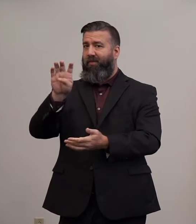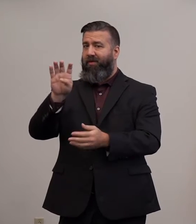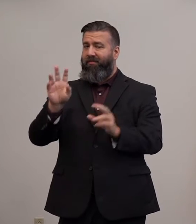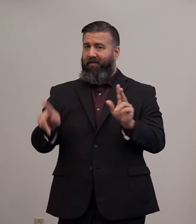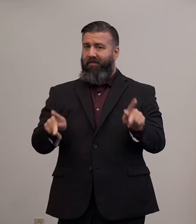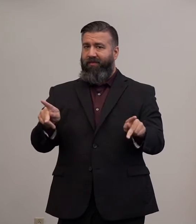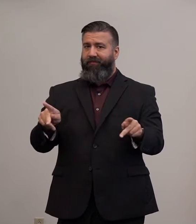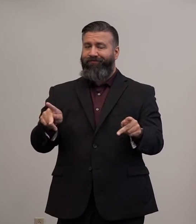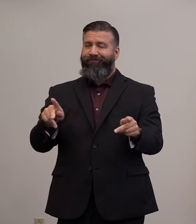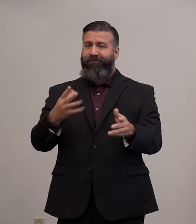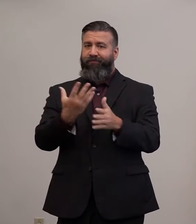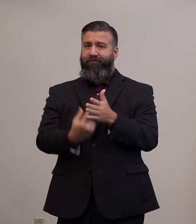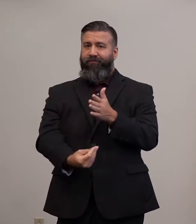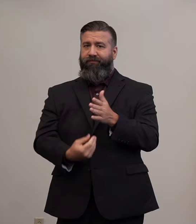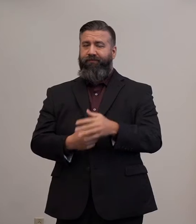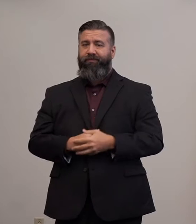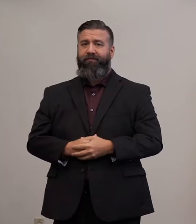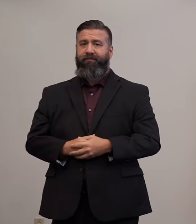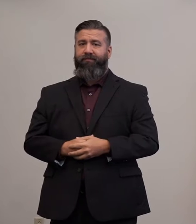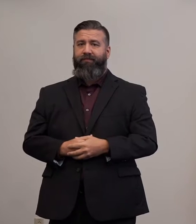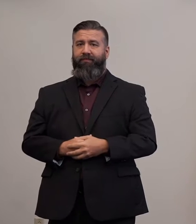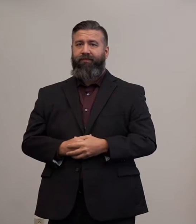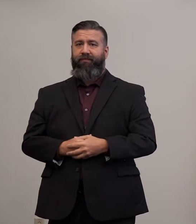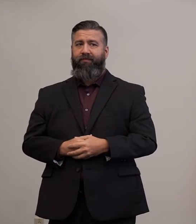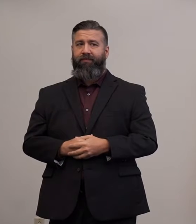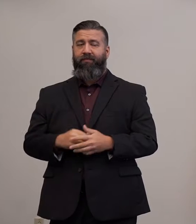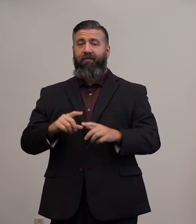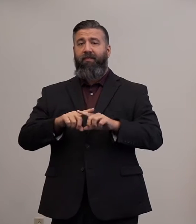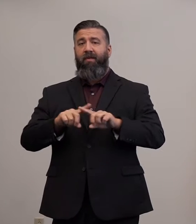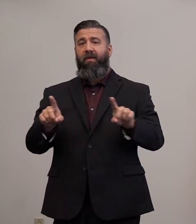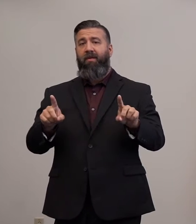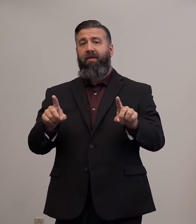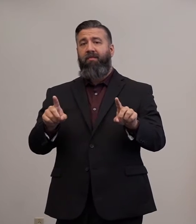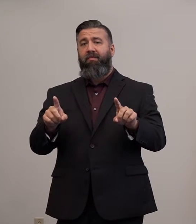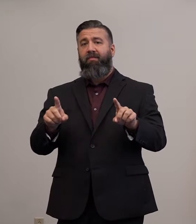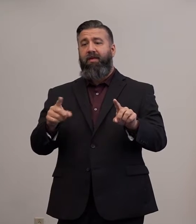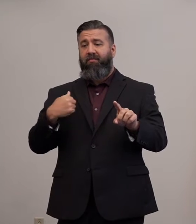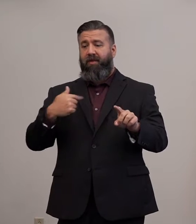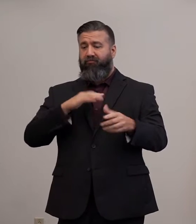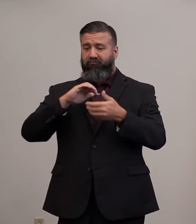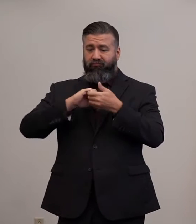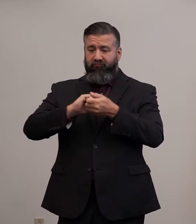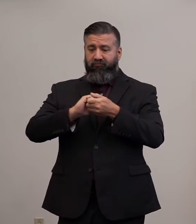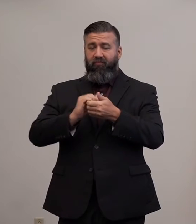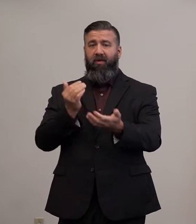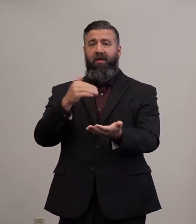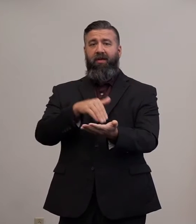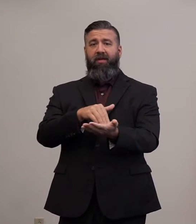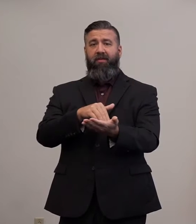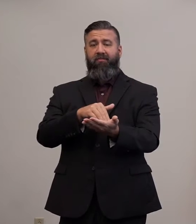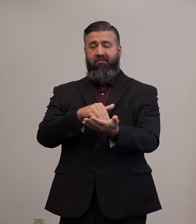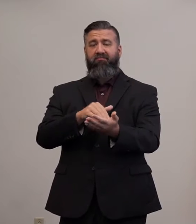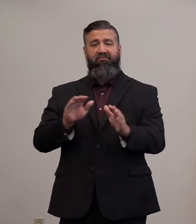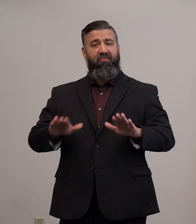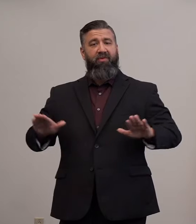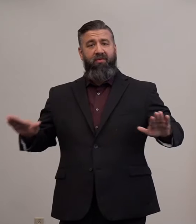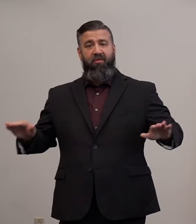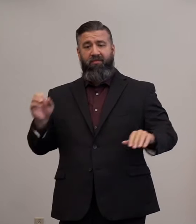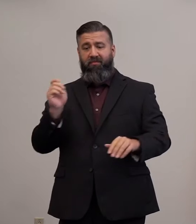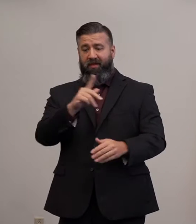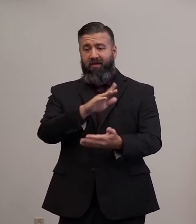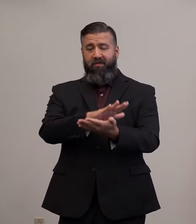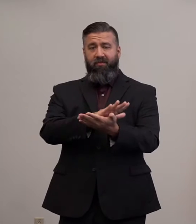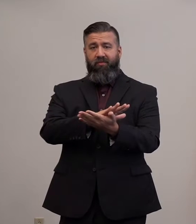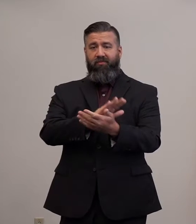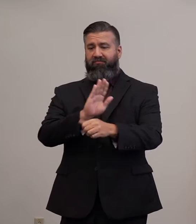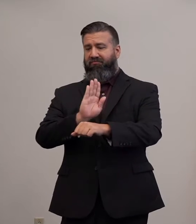people have lost their lives. But by coming together again, our kids are back in school and